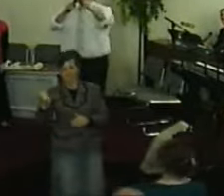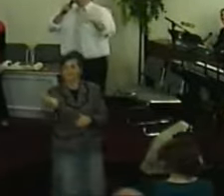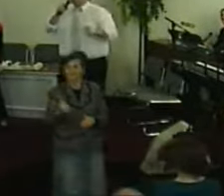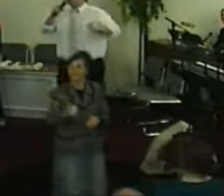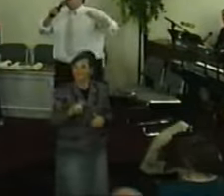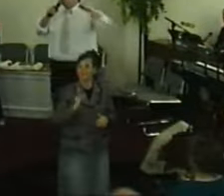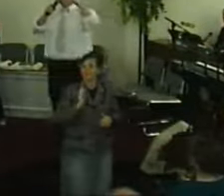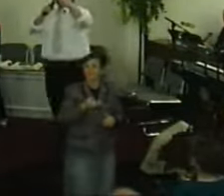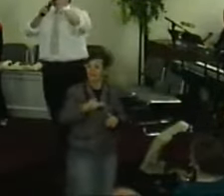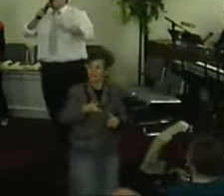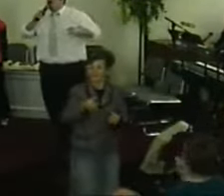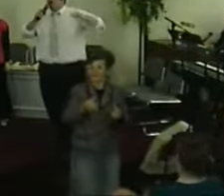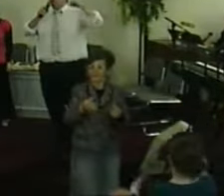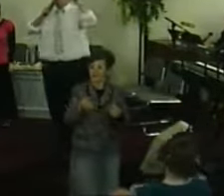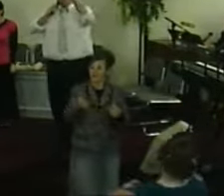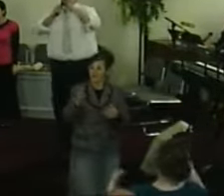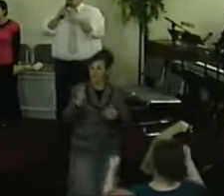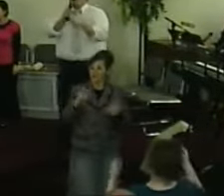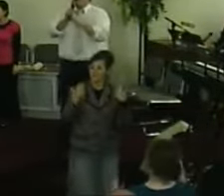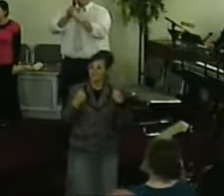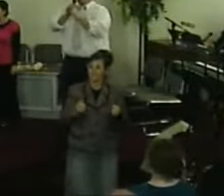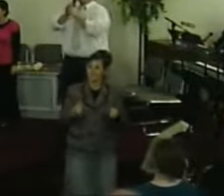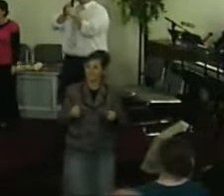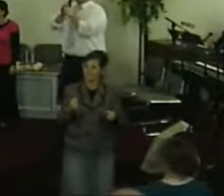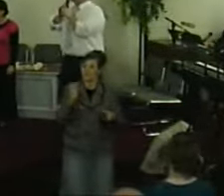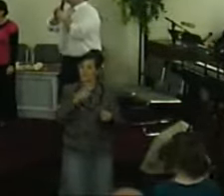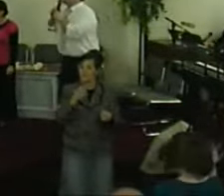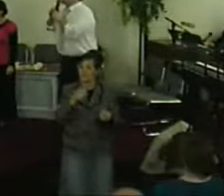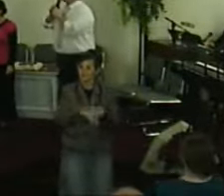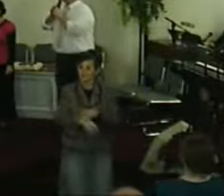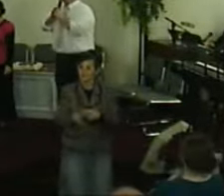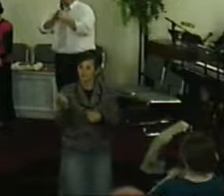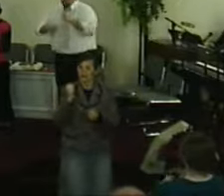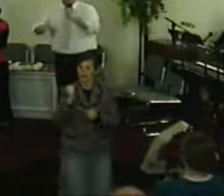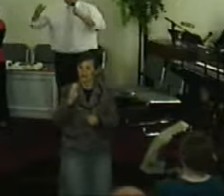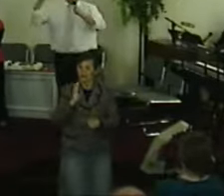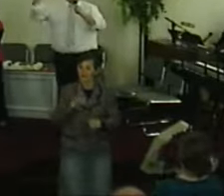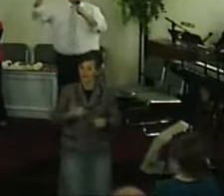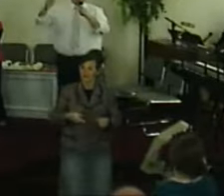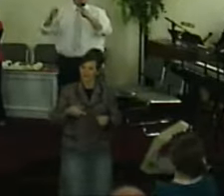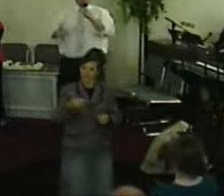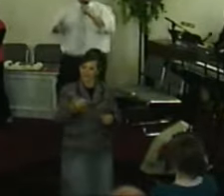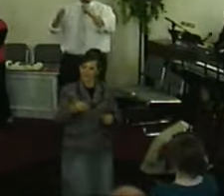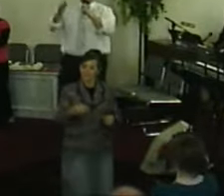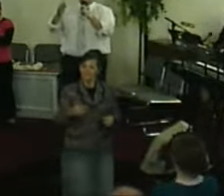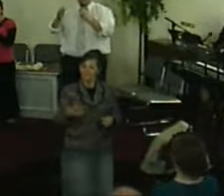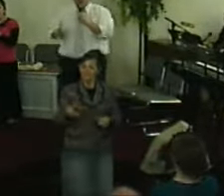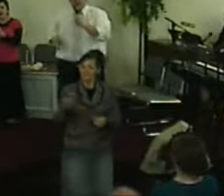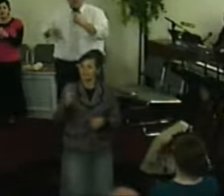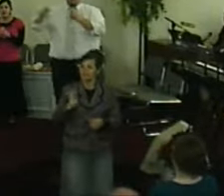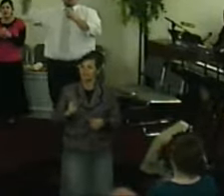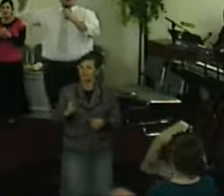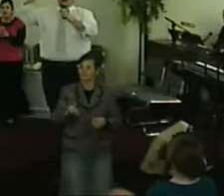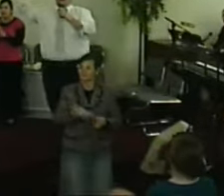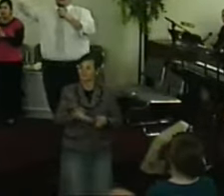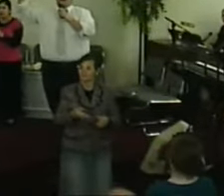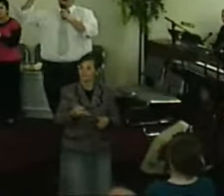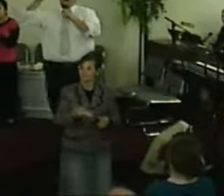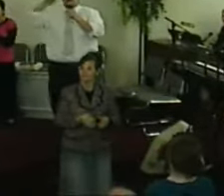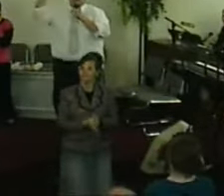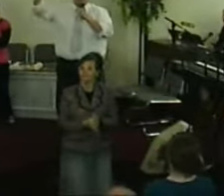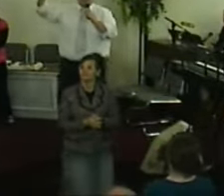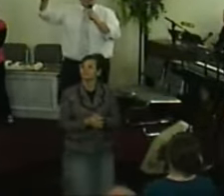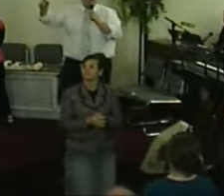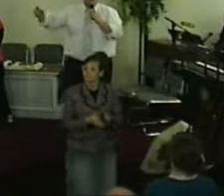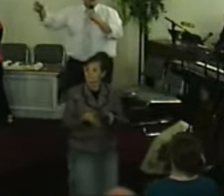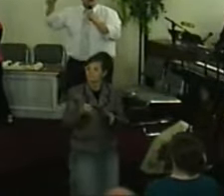God is healer, awesome in power. Our God, our God. Our God